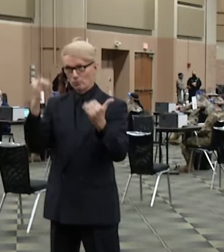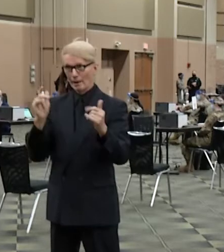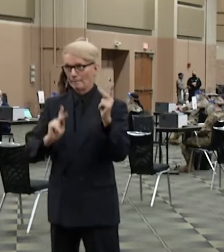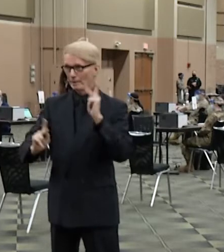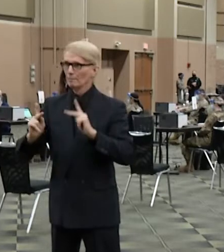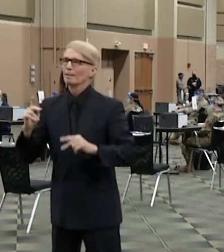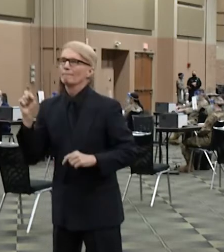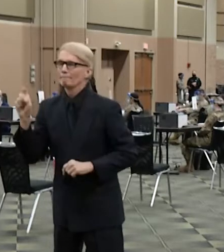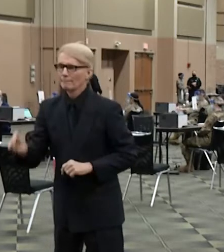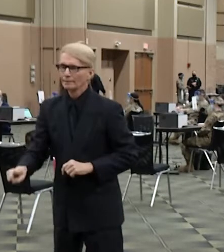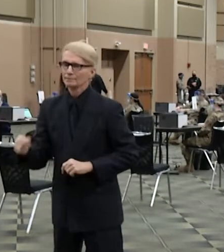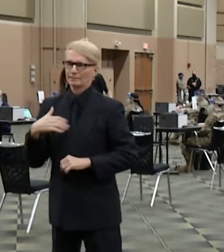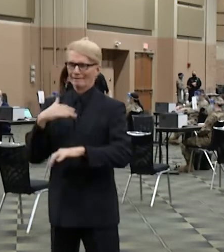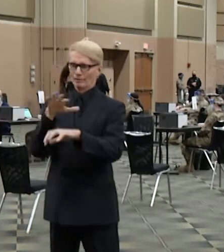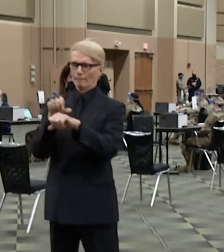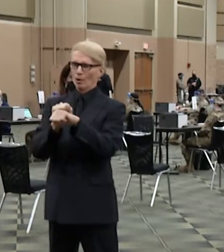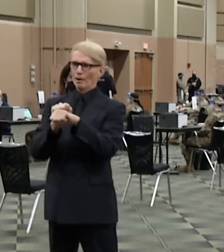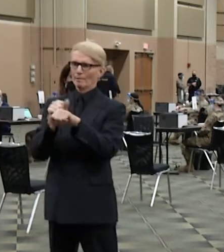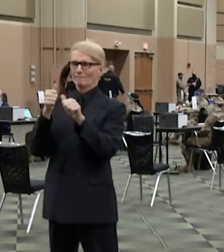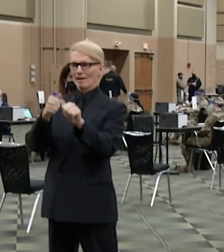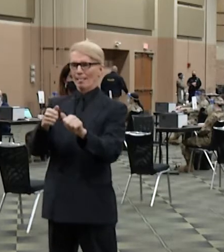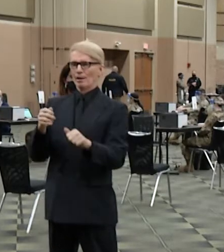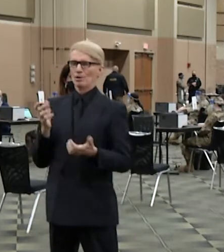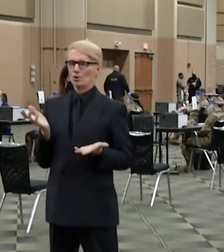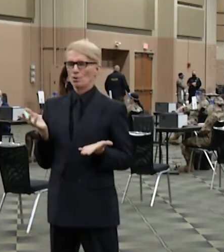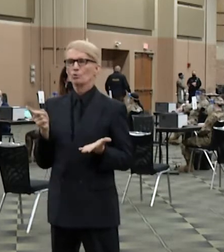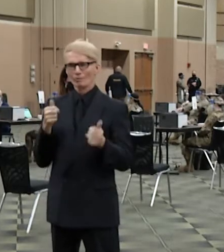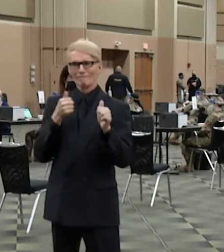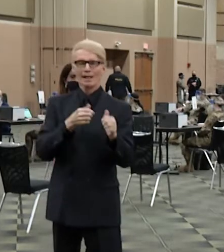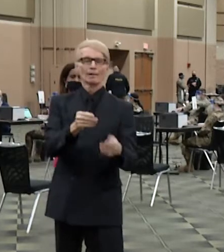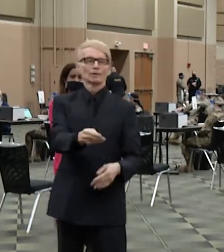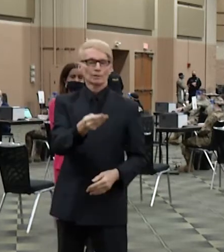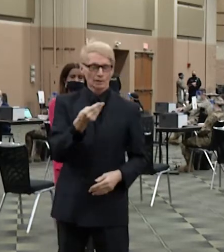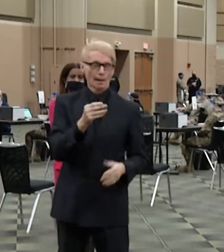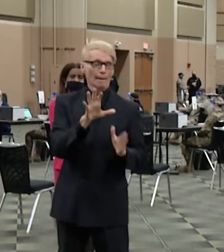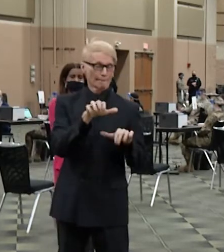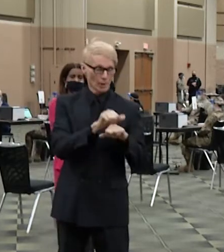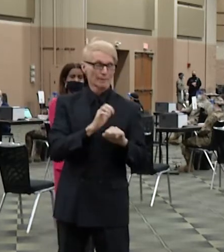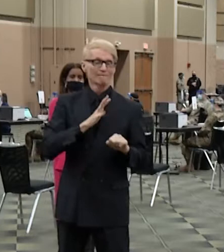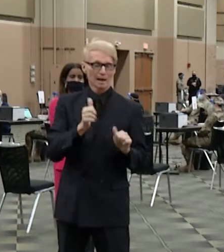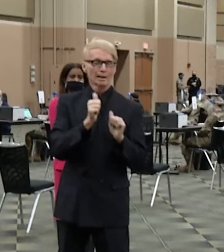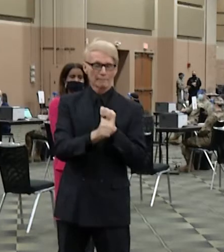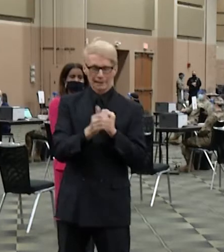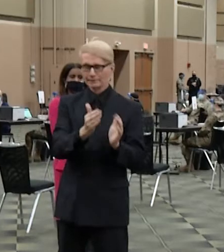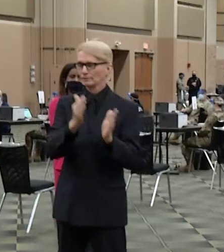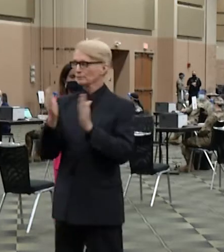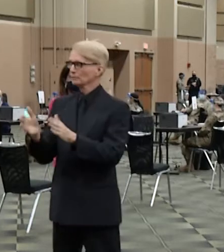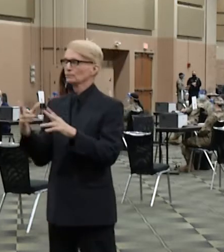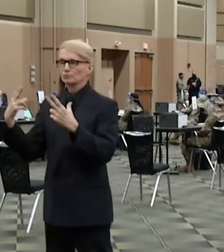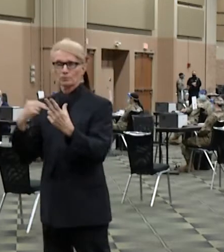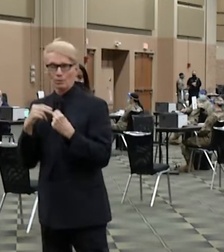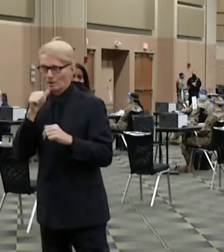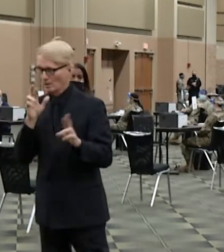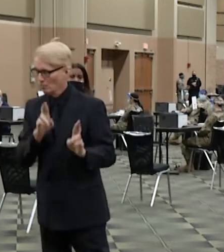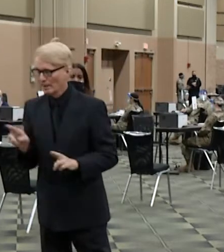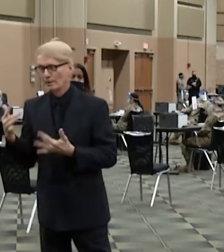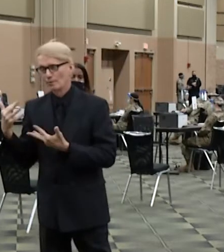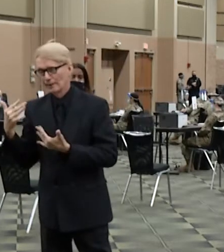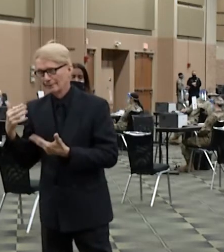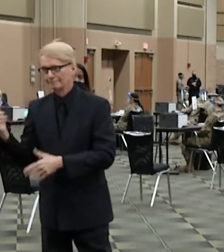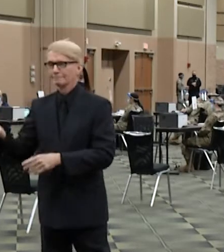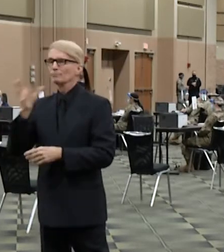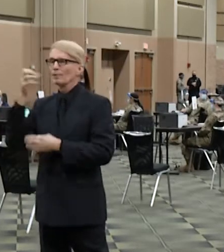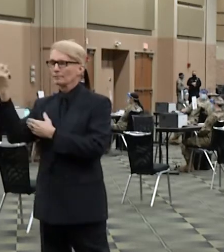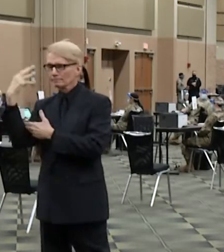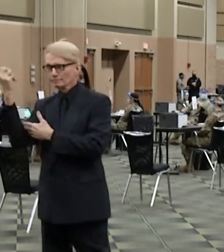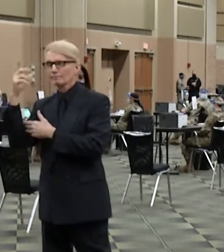appointment system. And so you do need to go through the appointment system, have your guarantee of appointment to make sure that everyone who has an appointment can get their vaccine